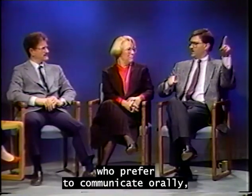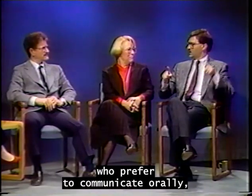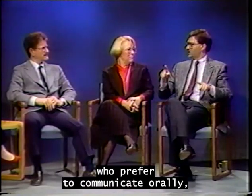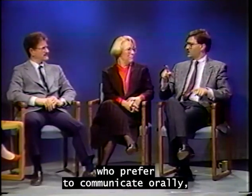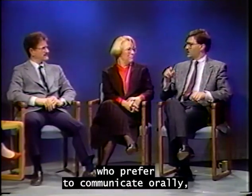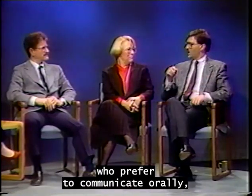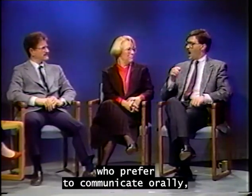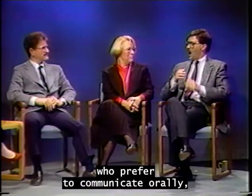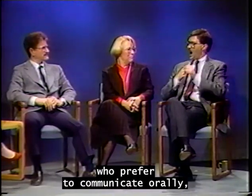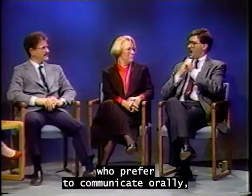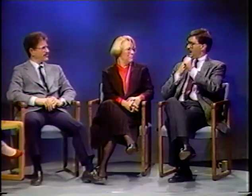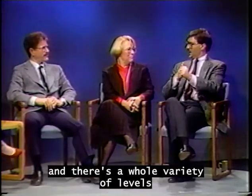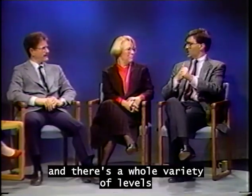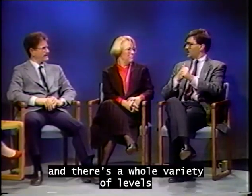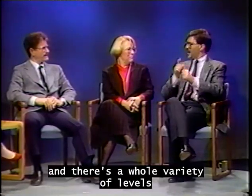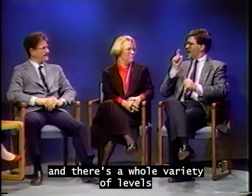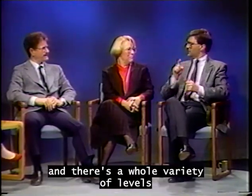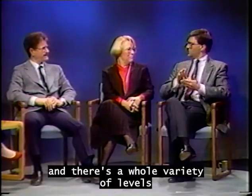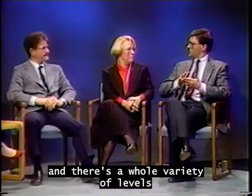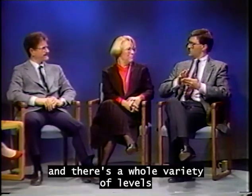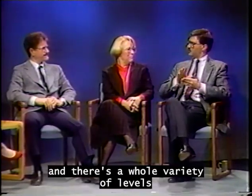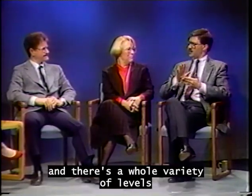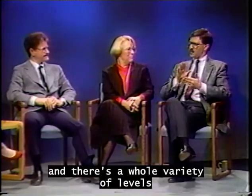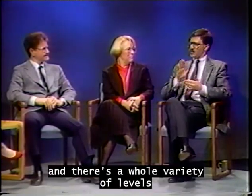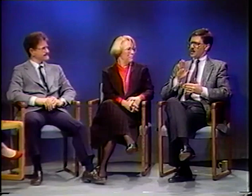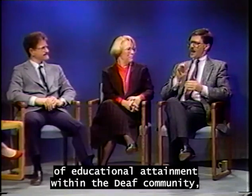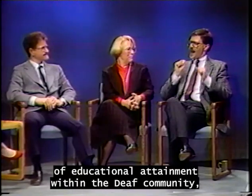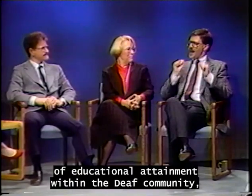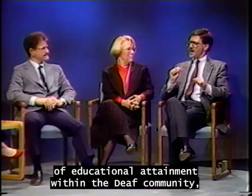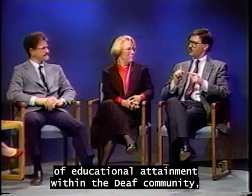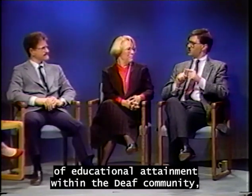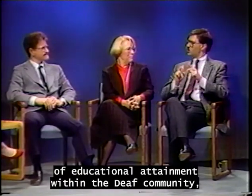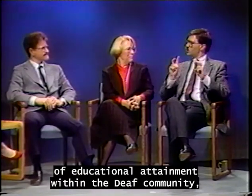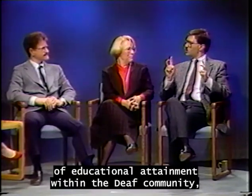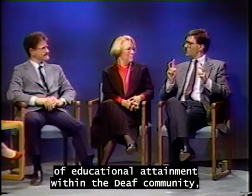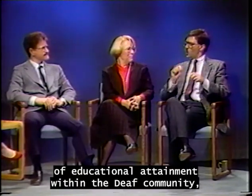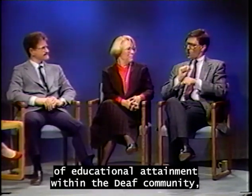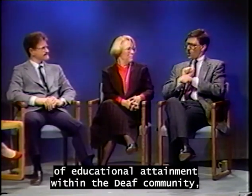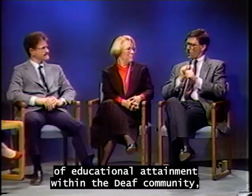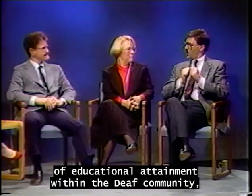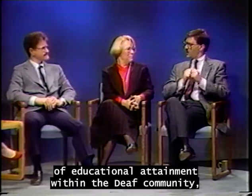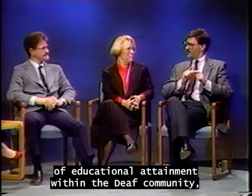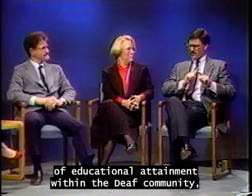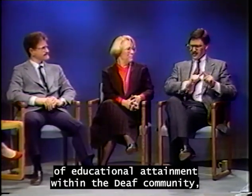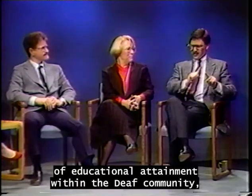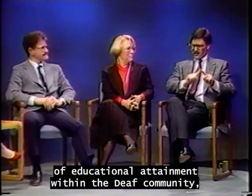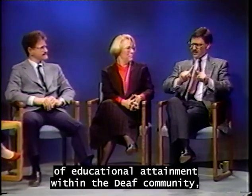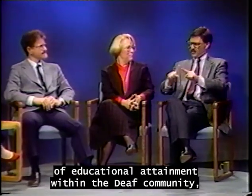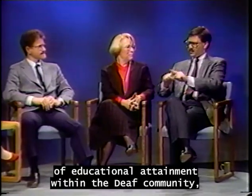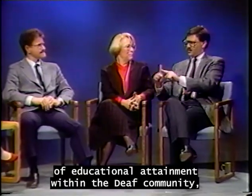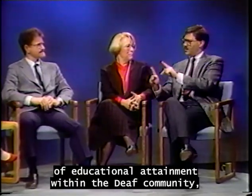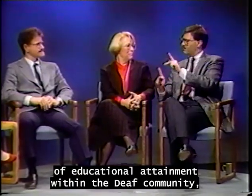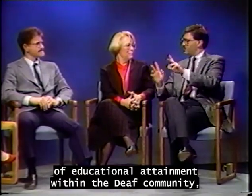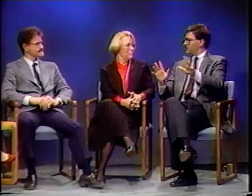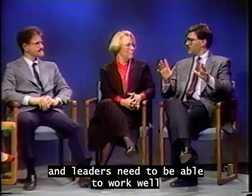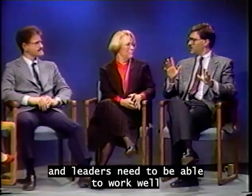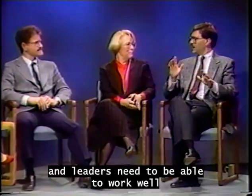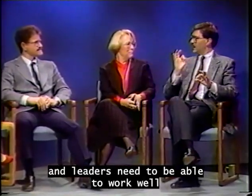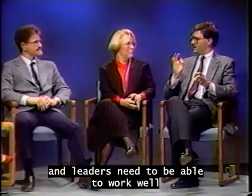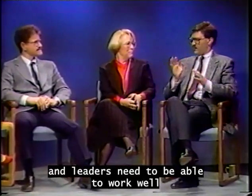to communicate orally, and there's a whole variety of levels of educational attainment within the deaf community. And leaders need